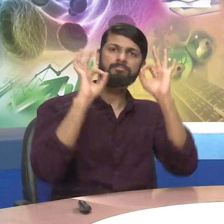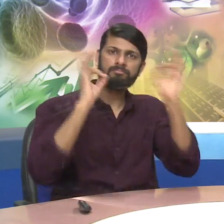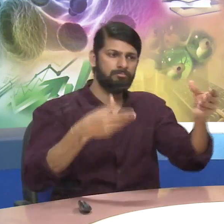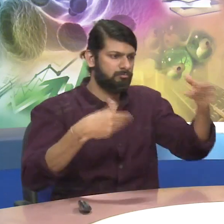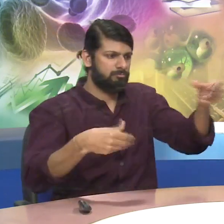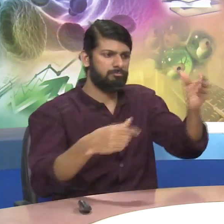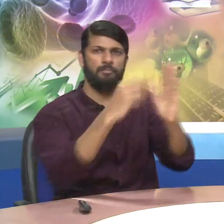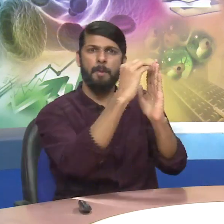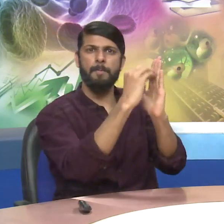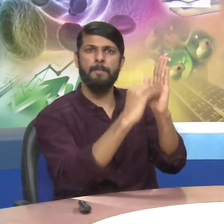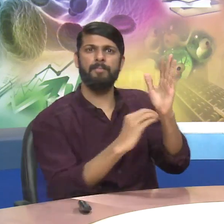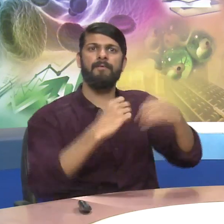Since then, in the year